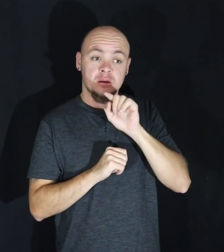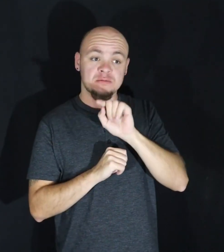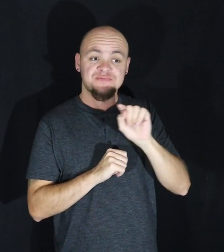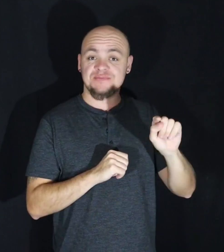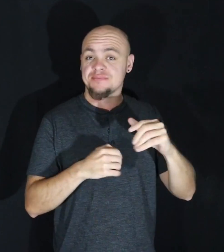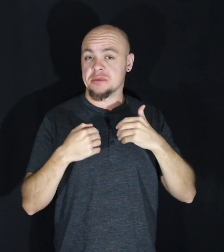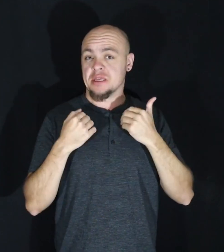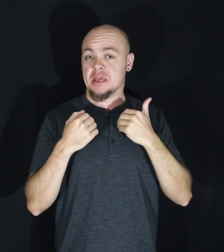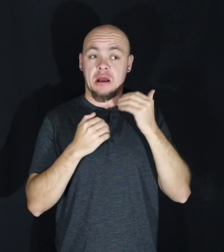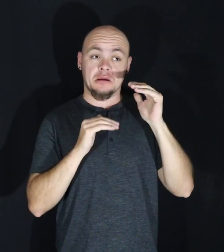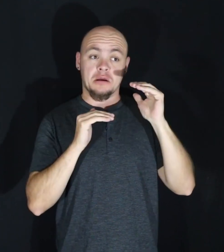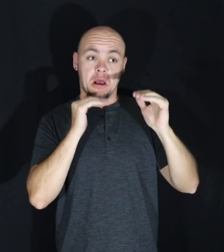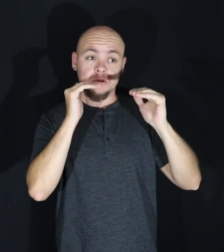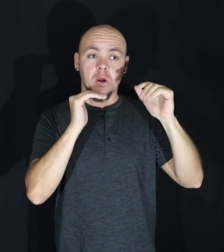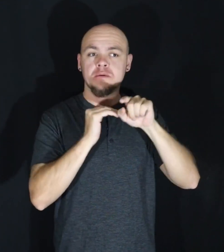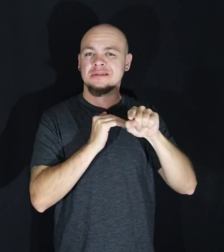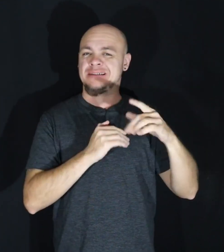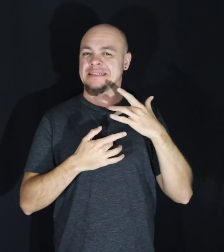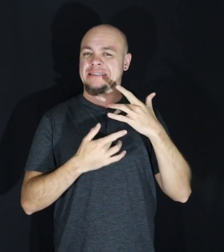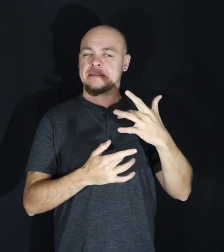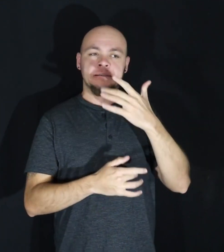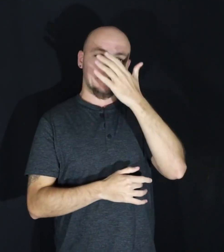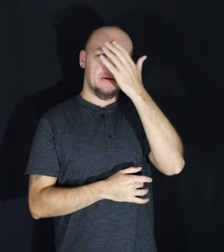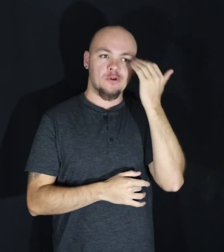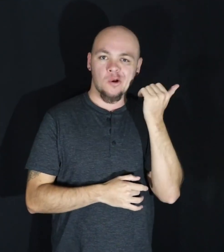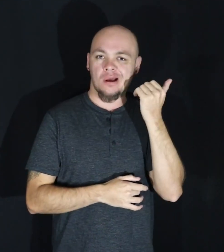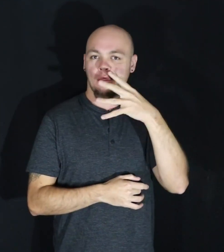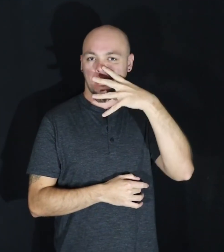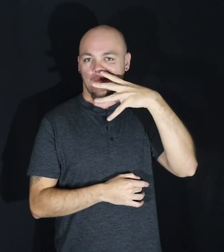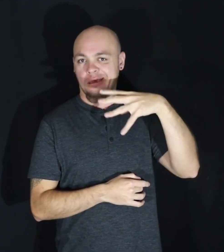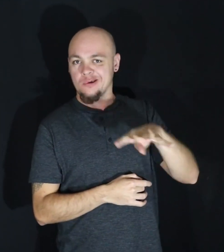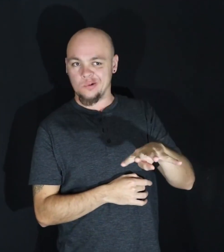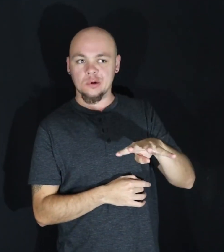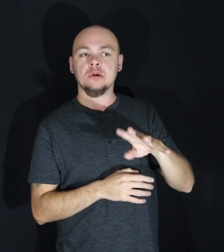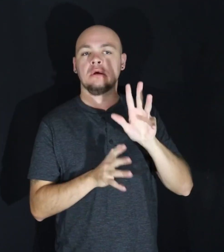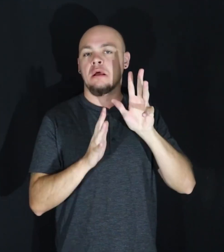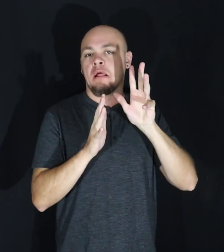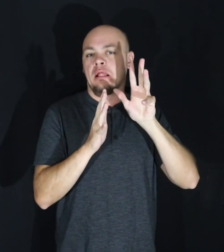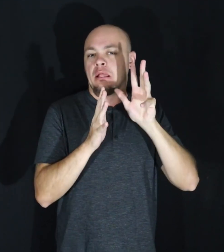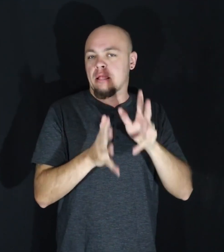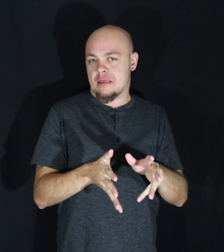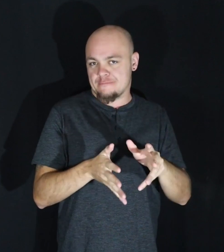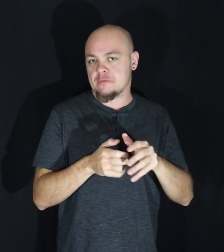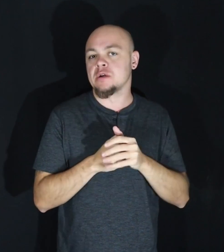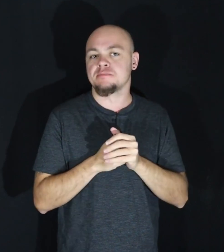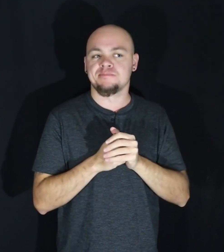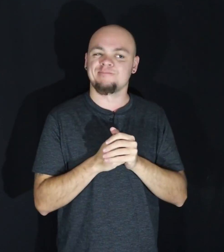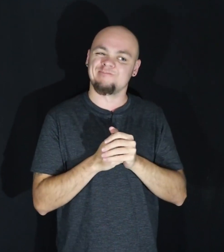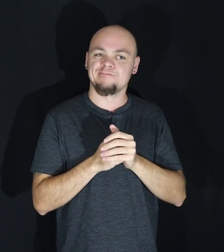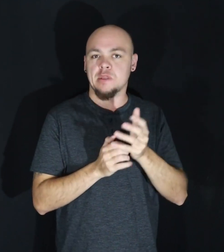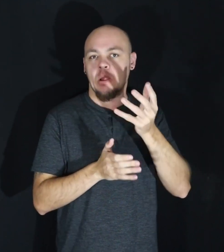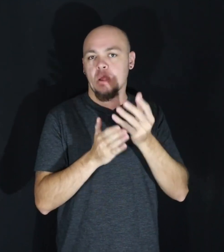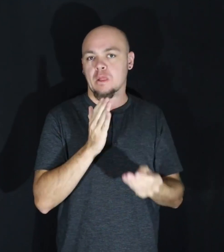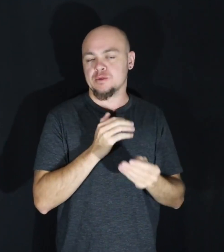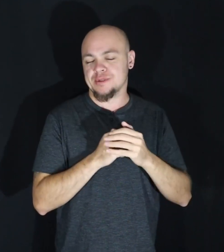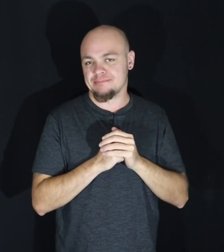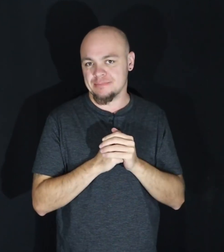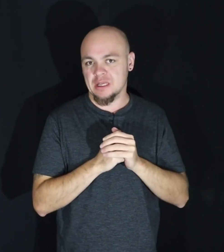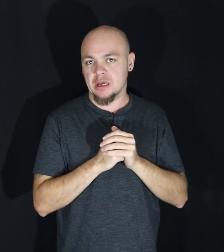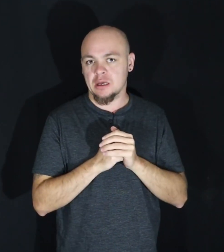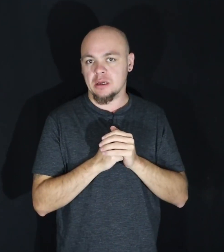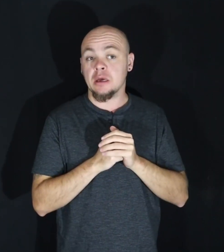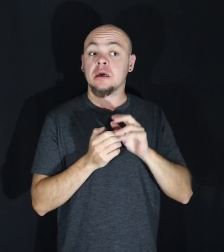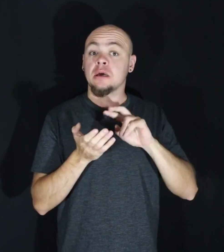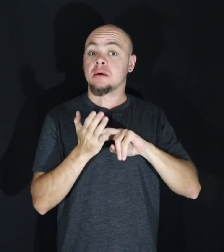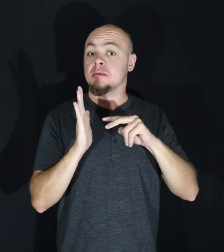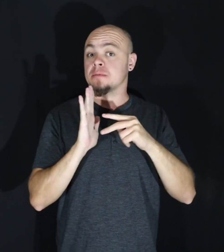adults are largely forgotten, neglected, abandoned, and lost. This